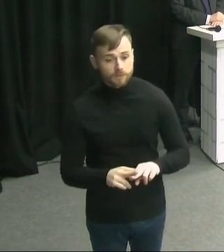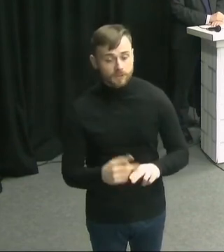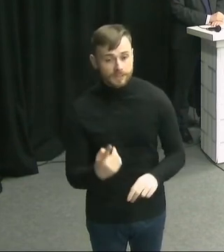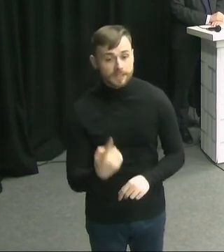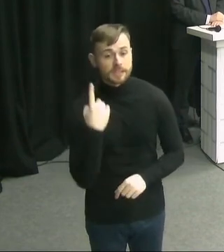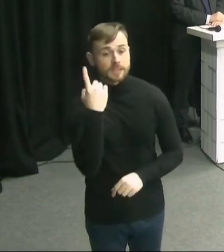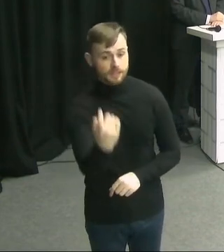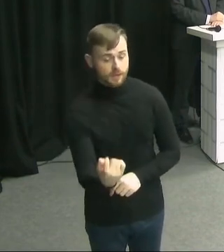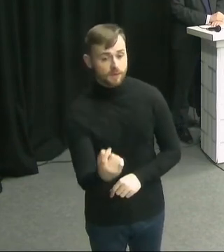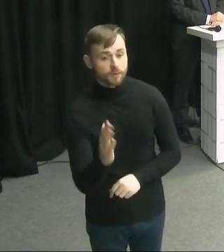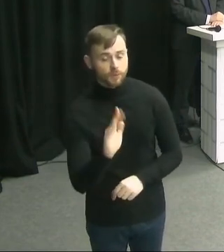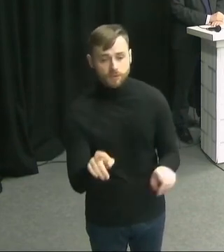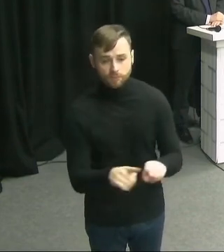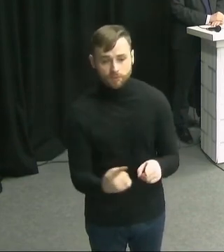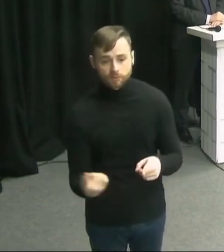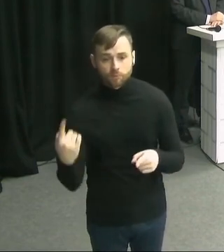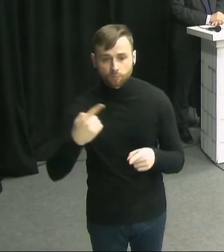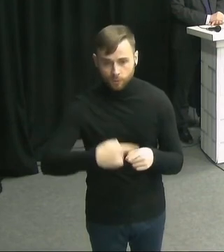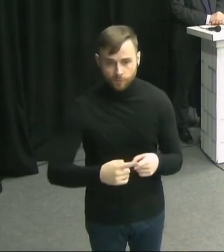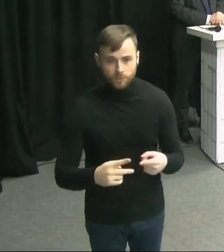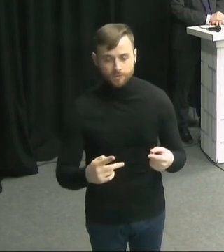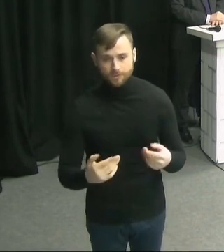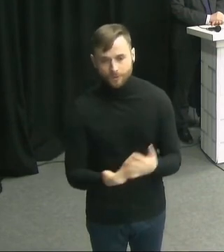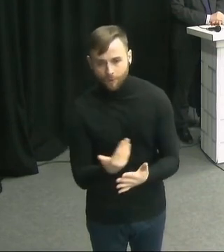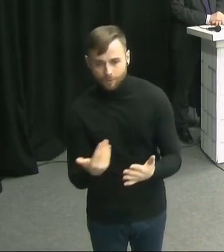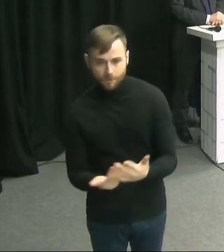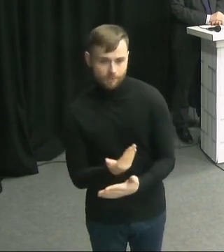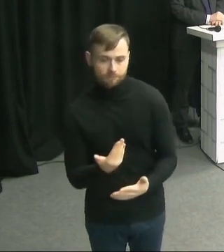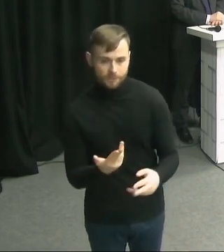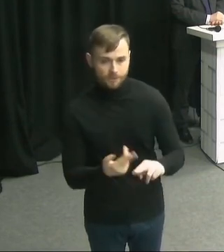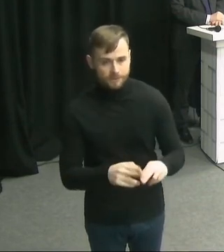be full of challenges for you, so best of